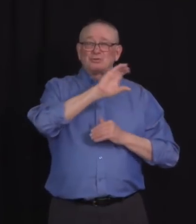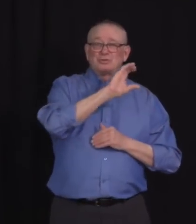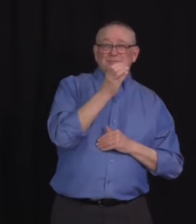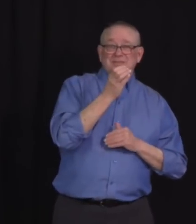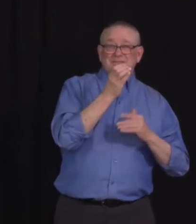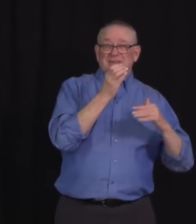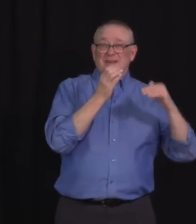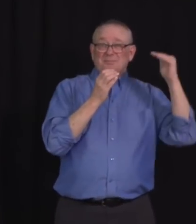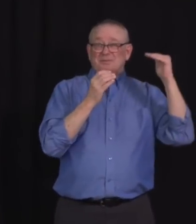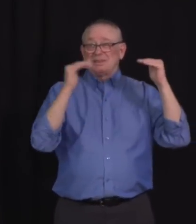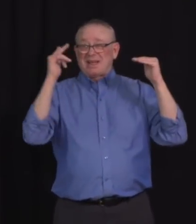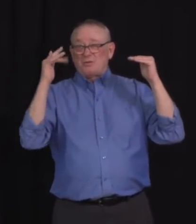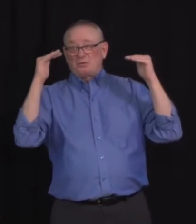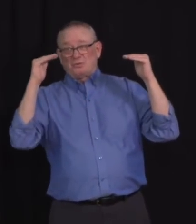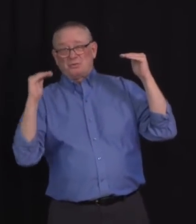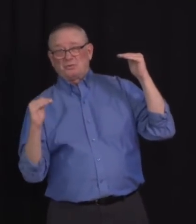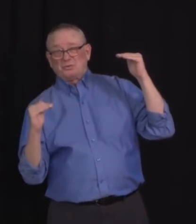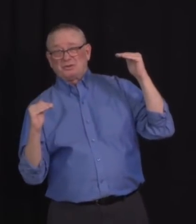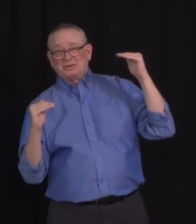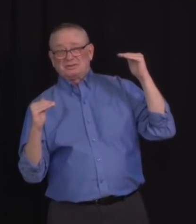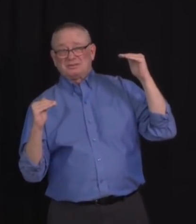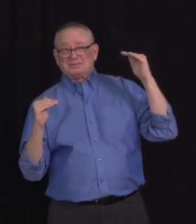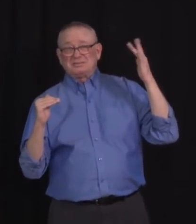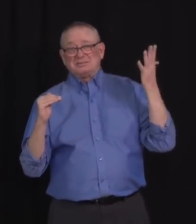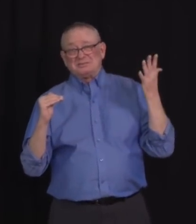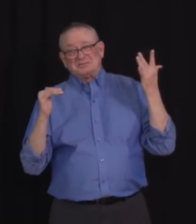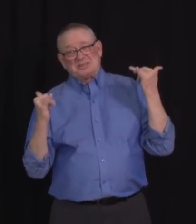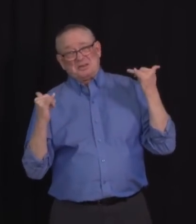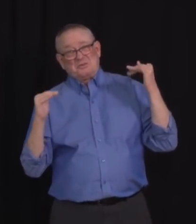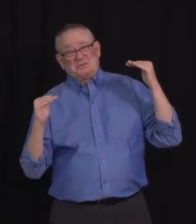again, we're not seeing that same